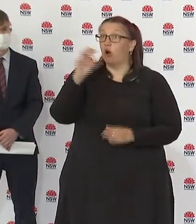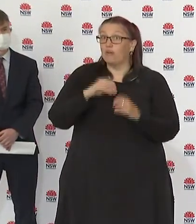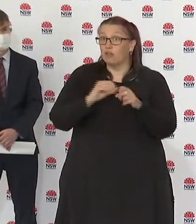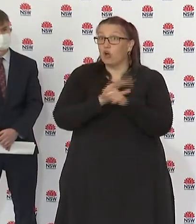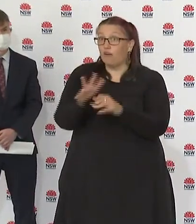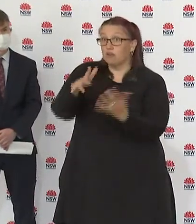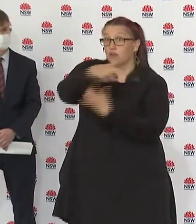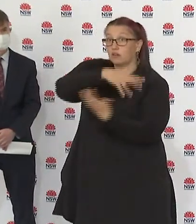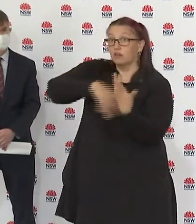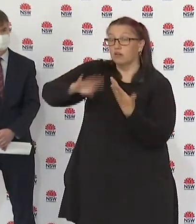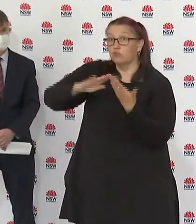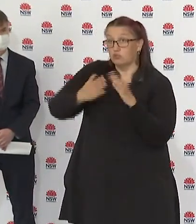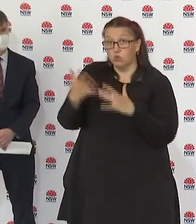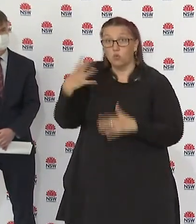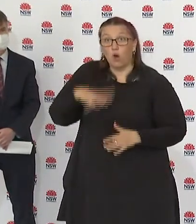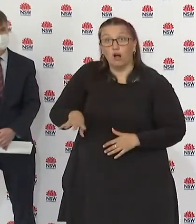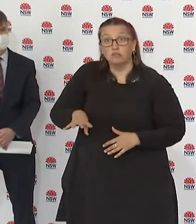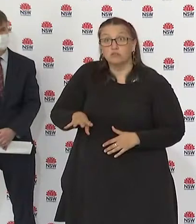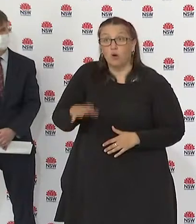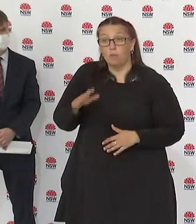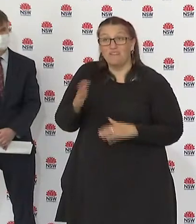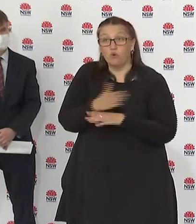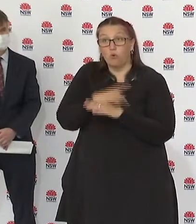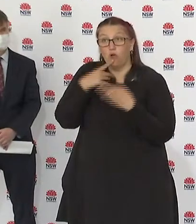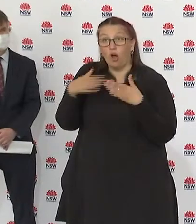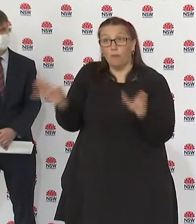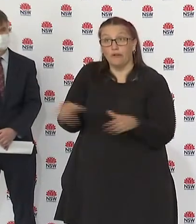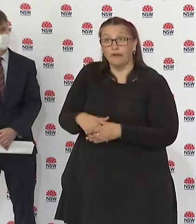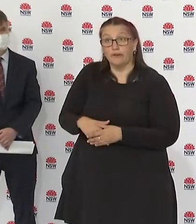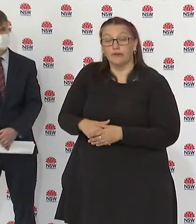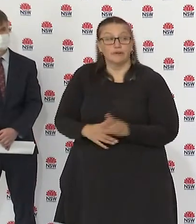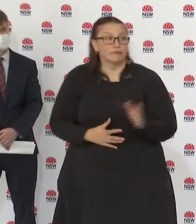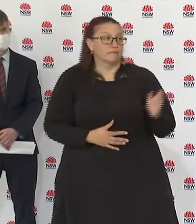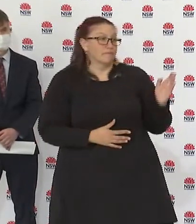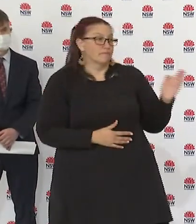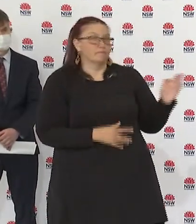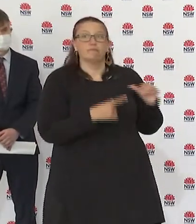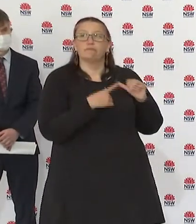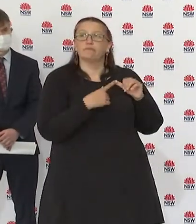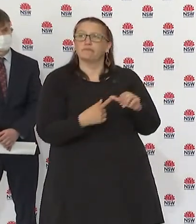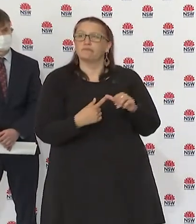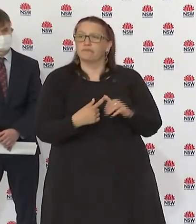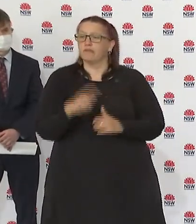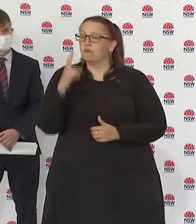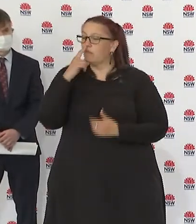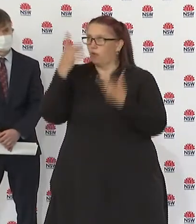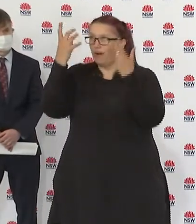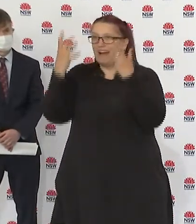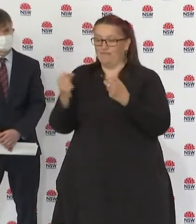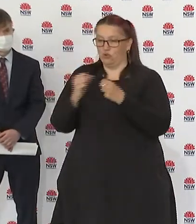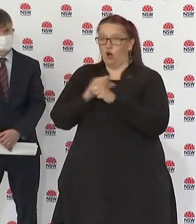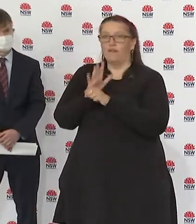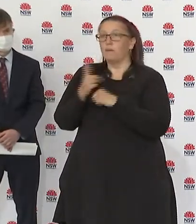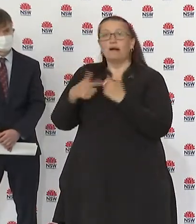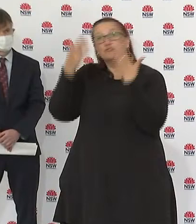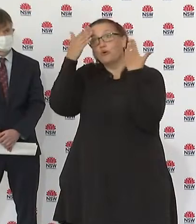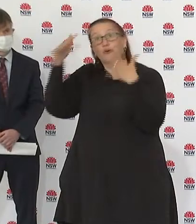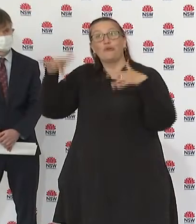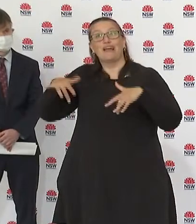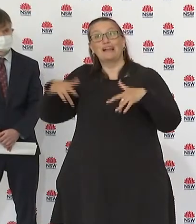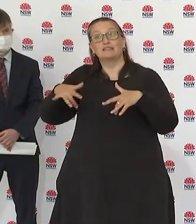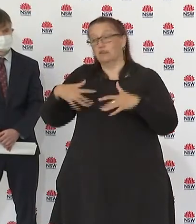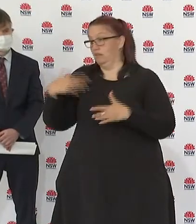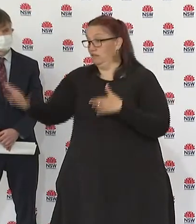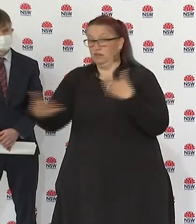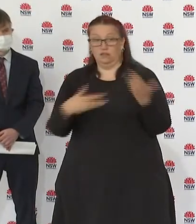said, what I've said based on the health advice is we need to get the number of people infectious in the community as close to zero as